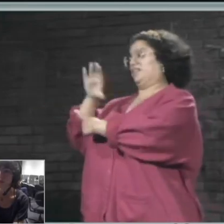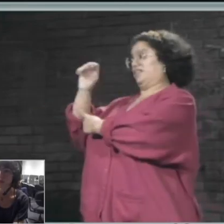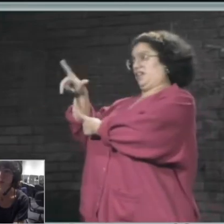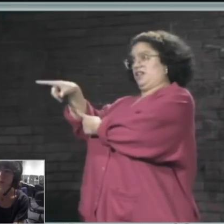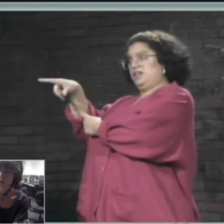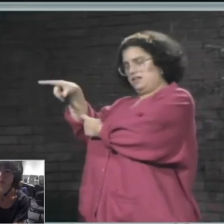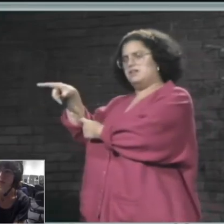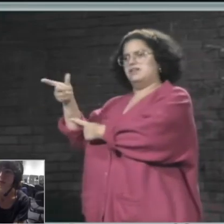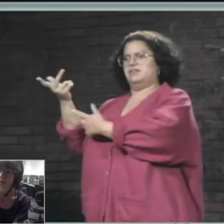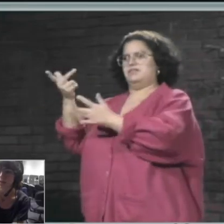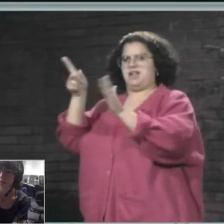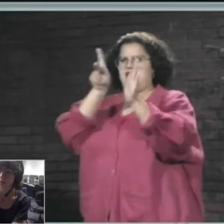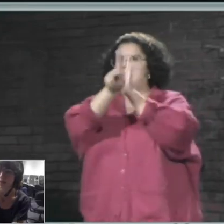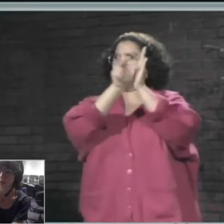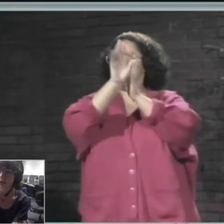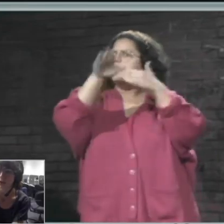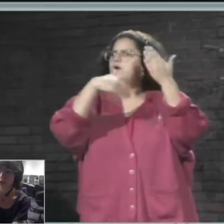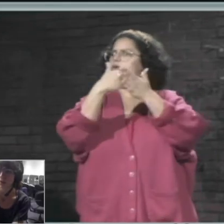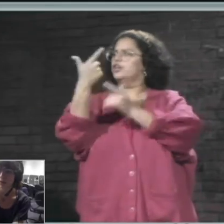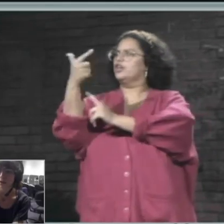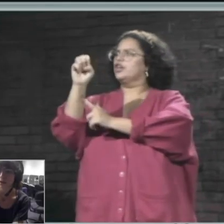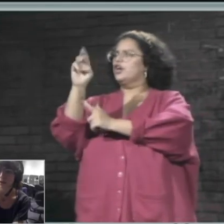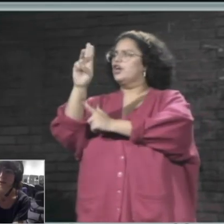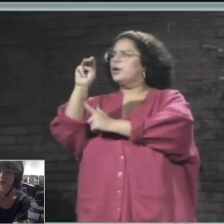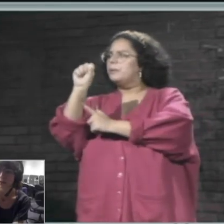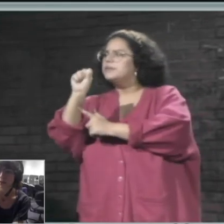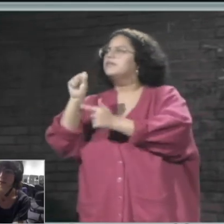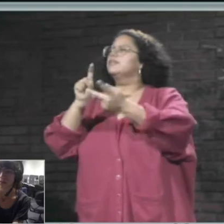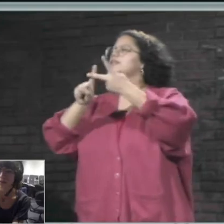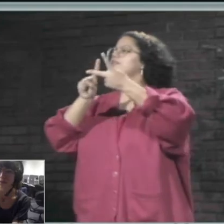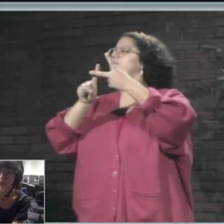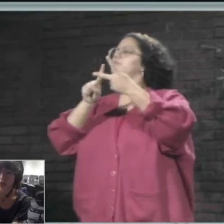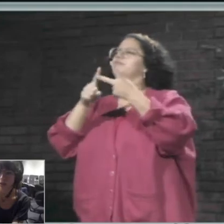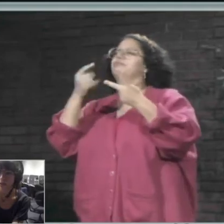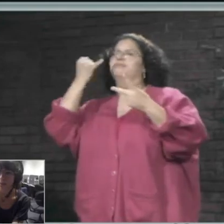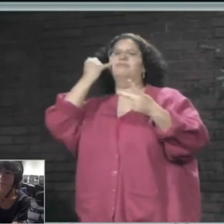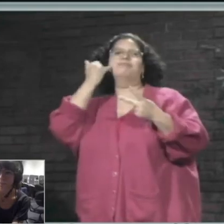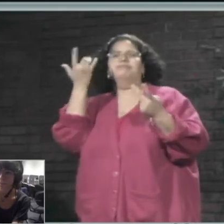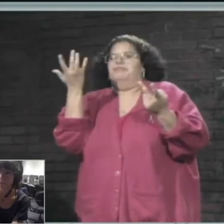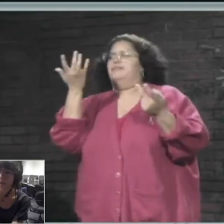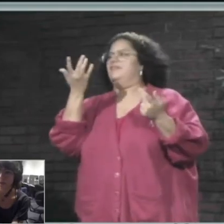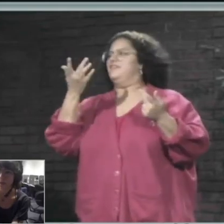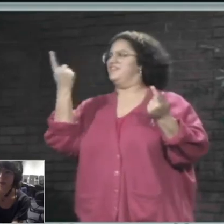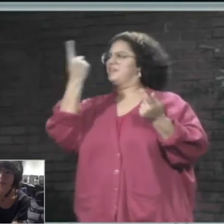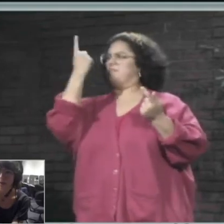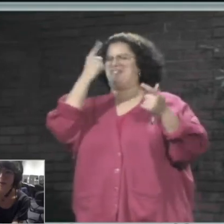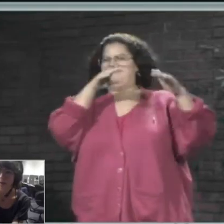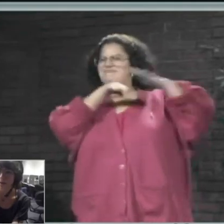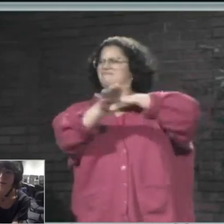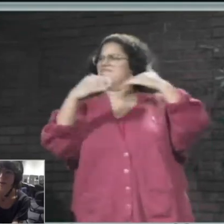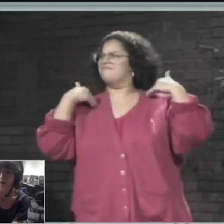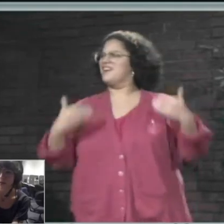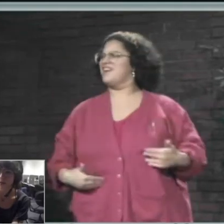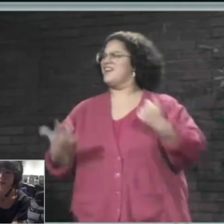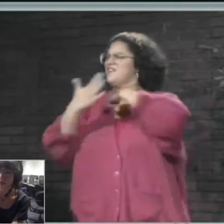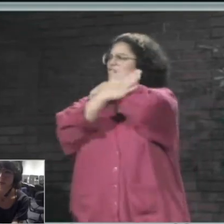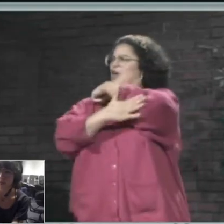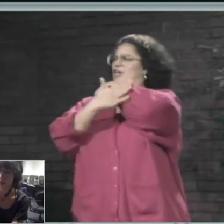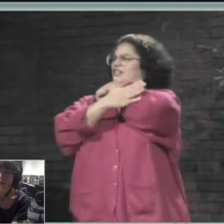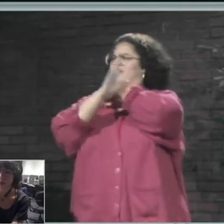Now, white cells have a specific job, and their job is to kill germs. And if something that